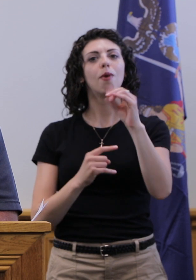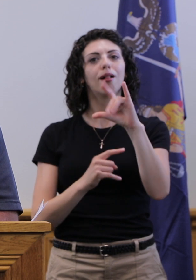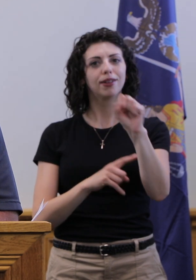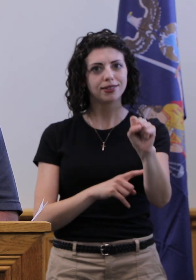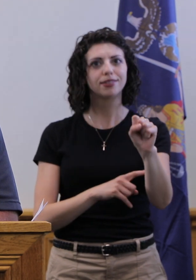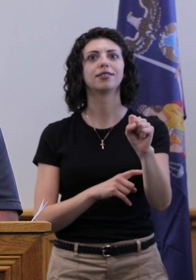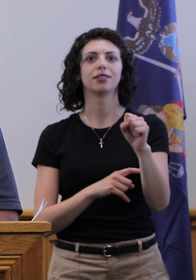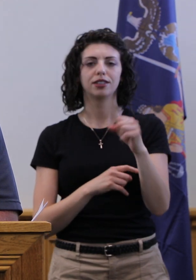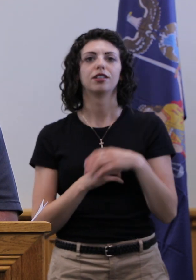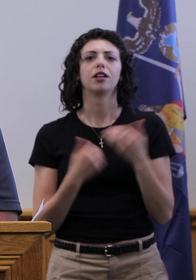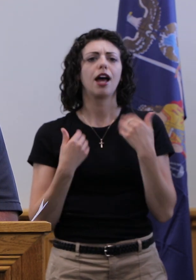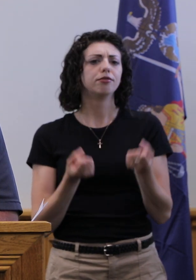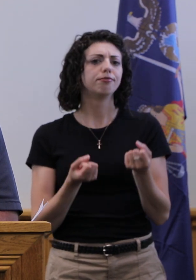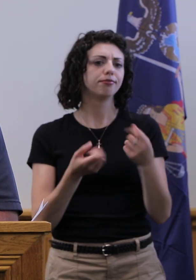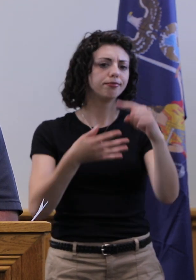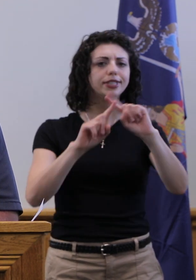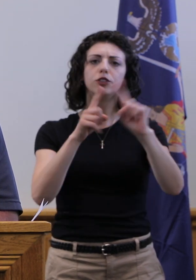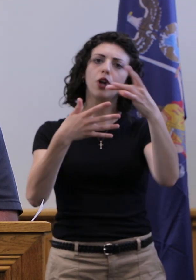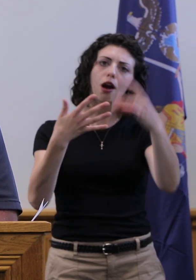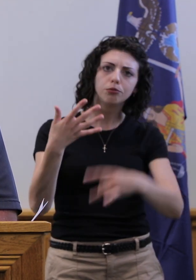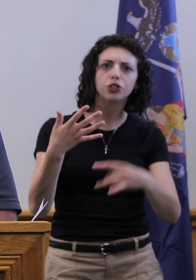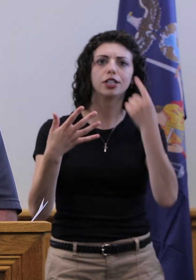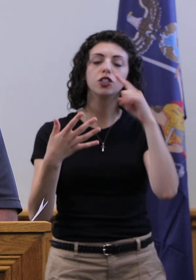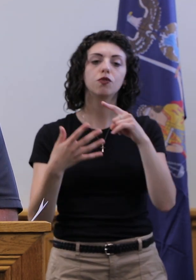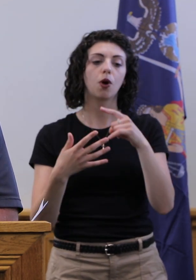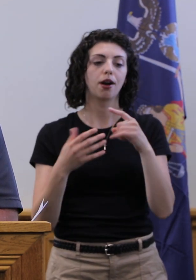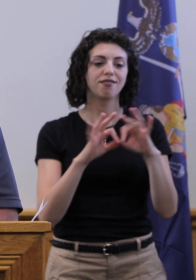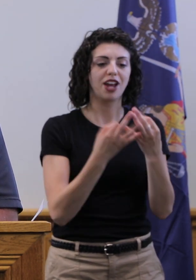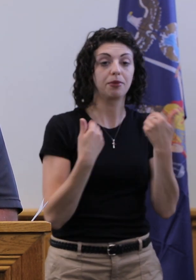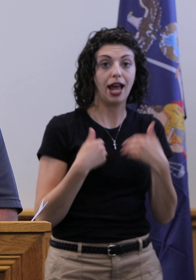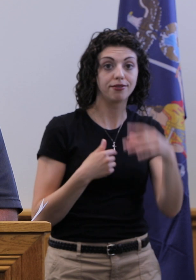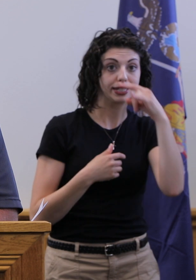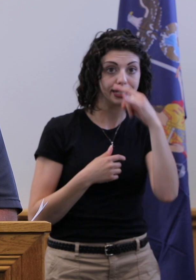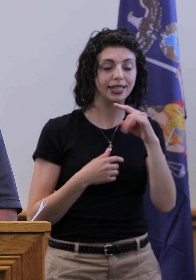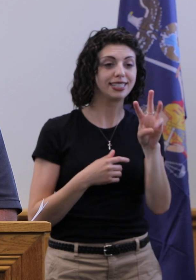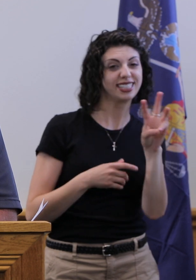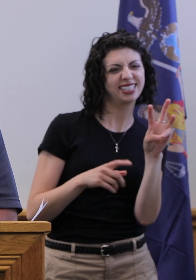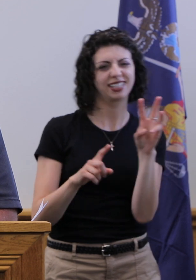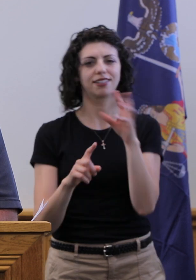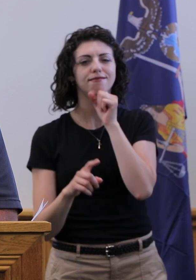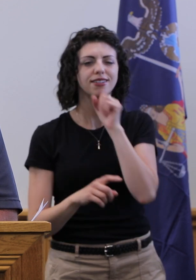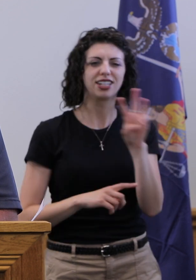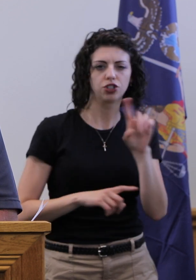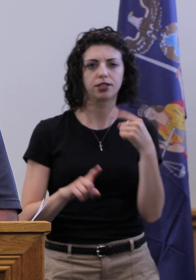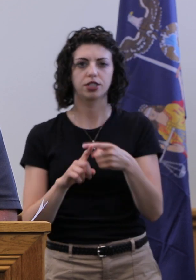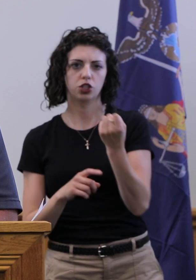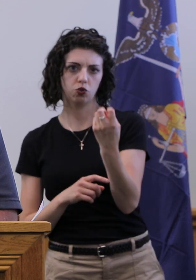of options available to help families with kids ages 6 to 12. For information, call the Youth Bureau at